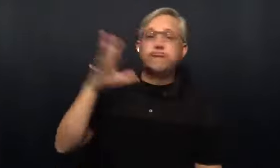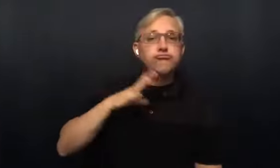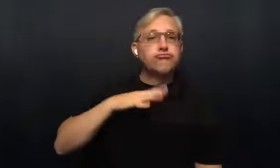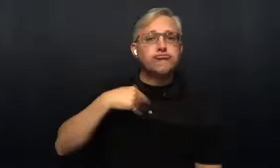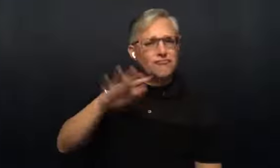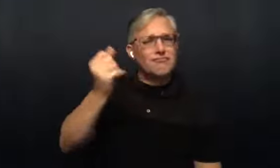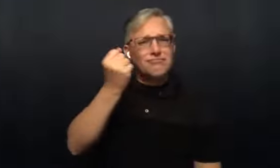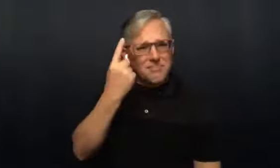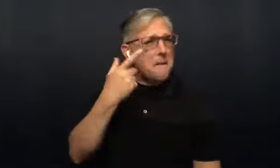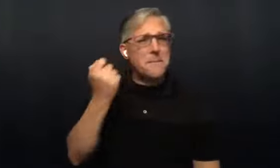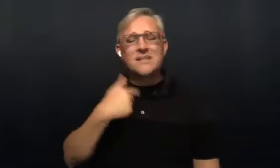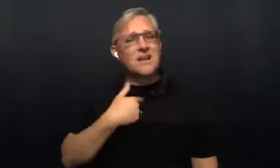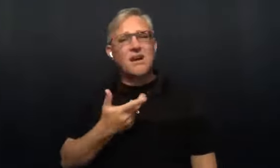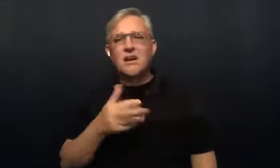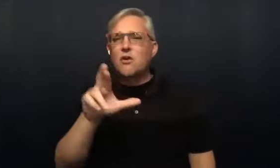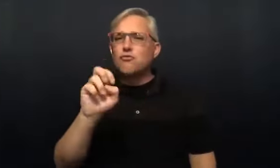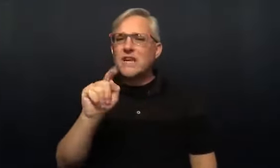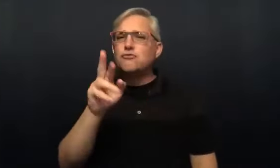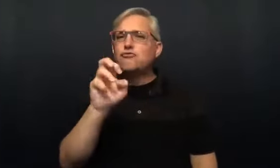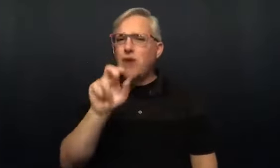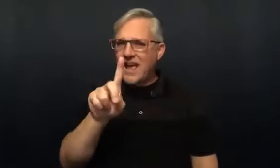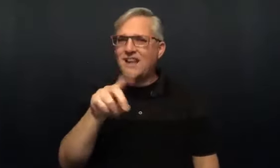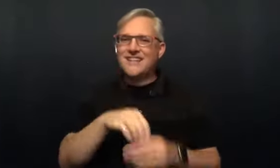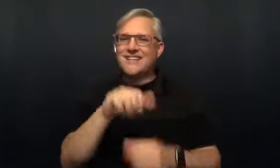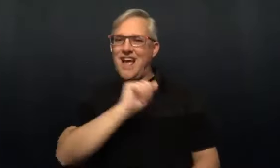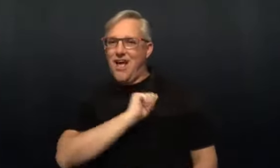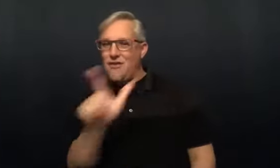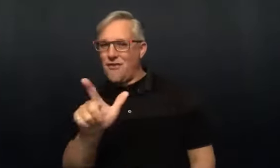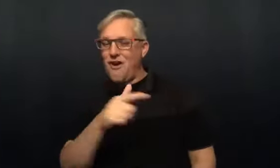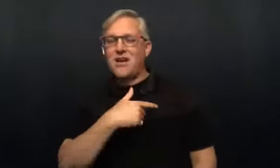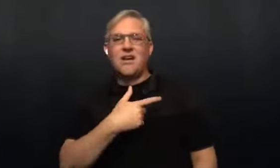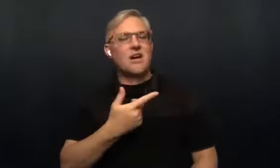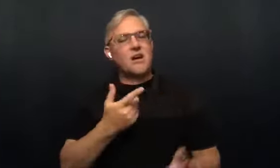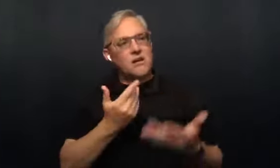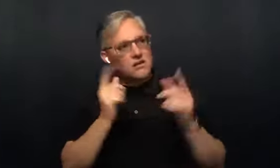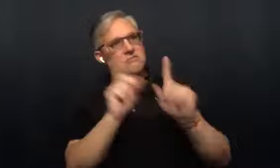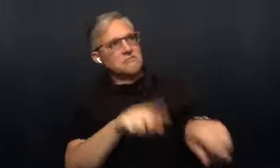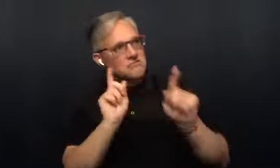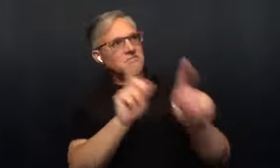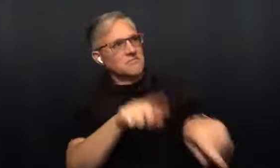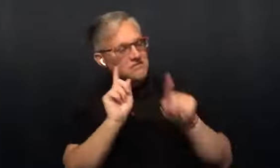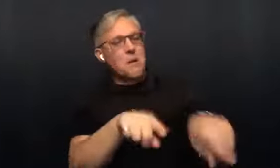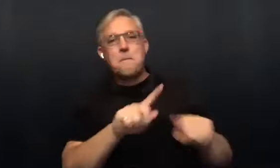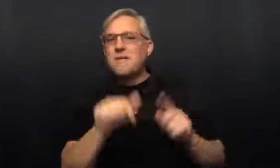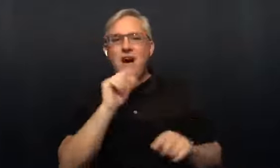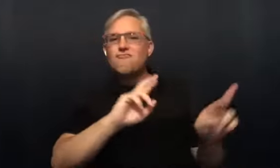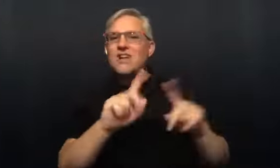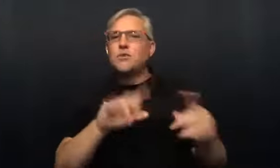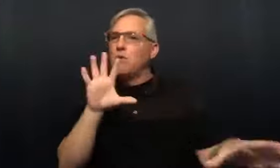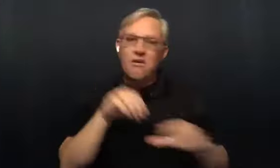the pain had to get so bad before I was willing to do something different. My husband, in short, he did get to Alcoholics Anonymous. Let's